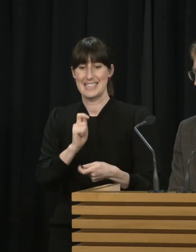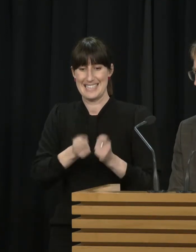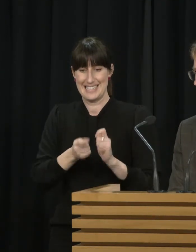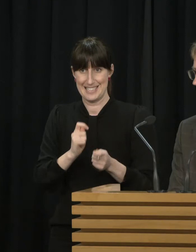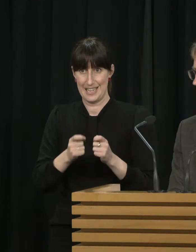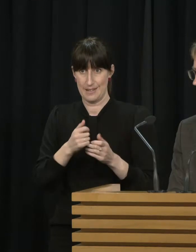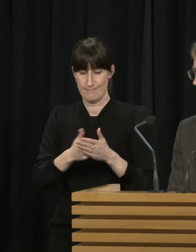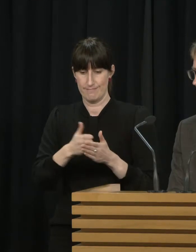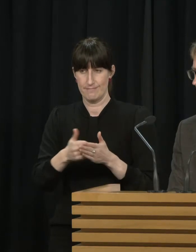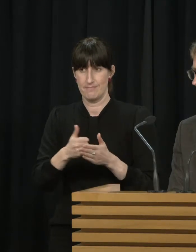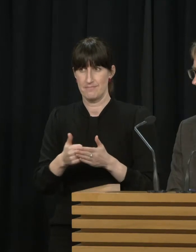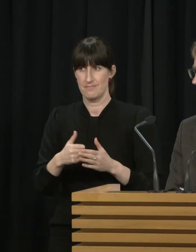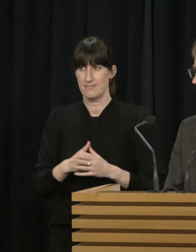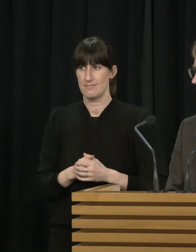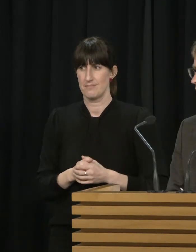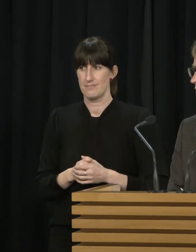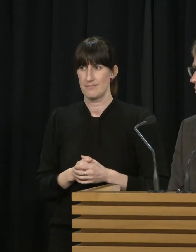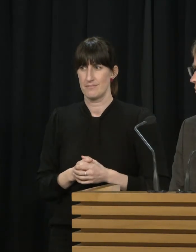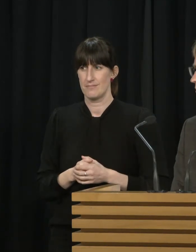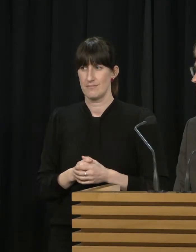just sort of